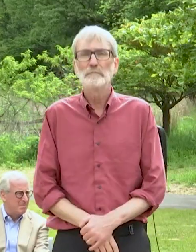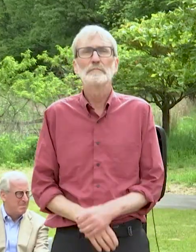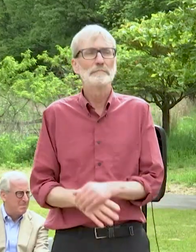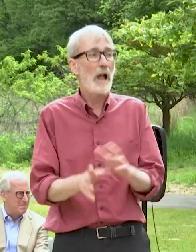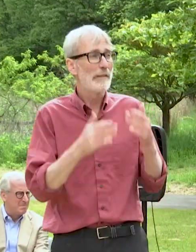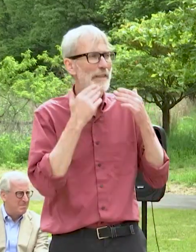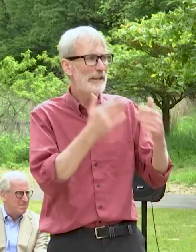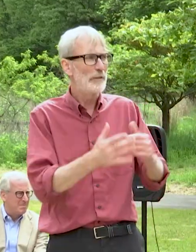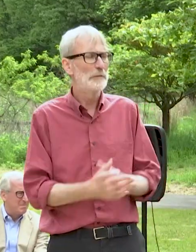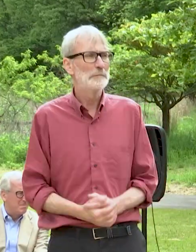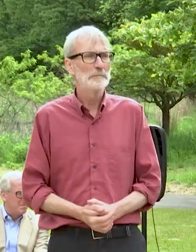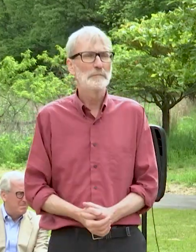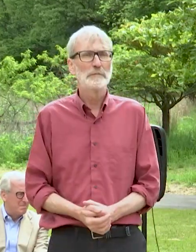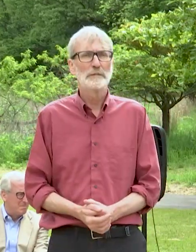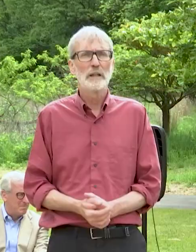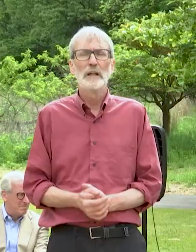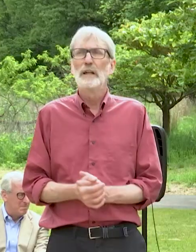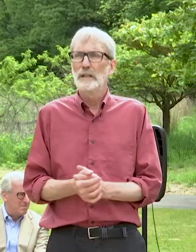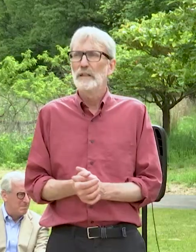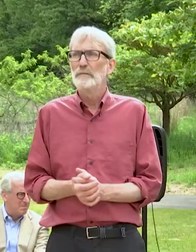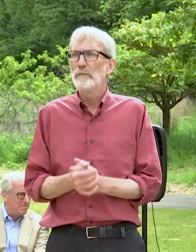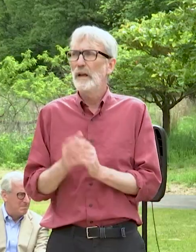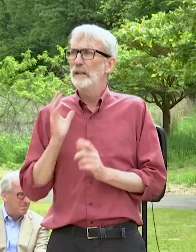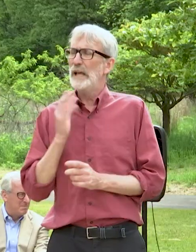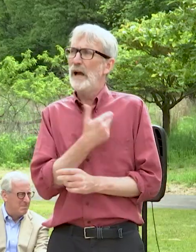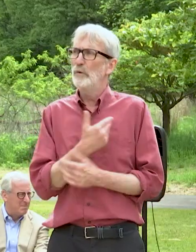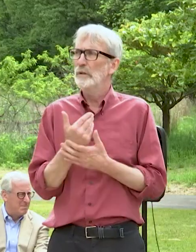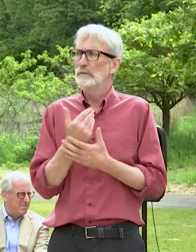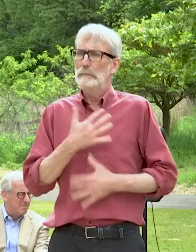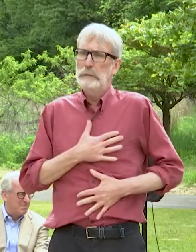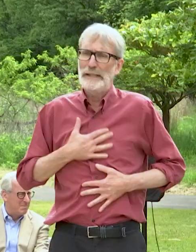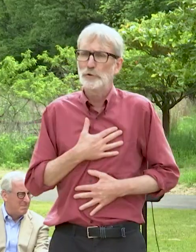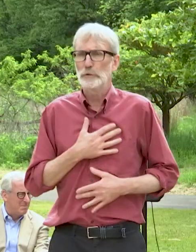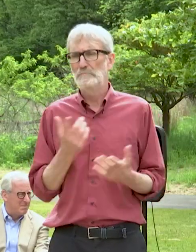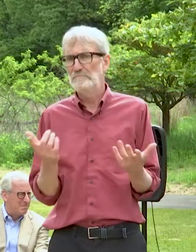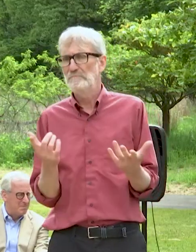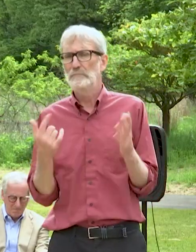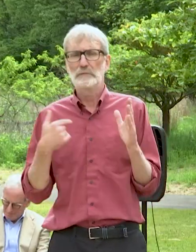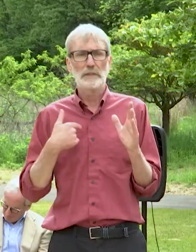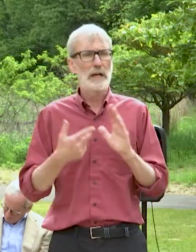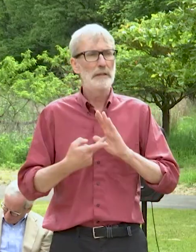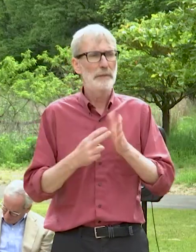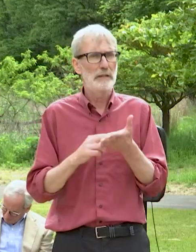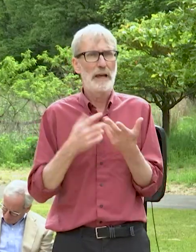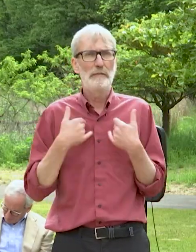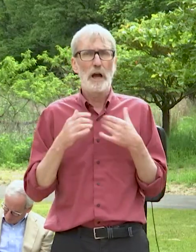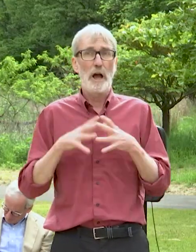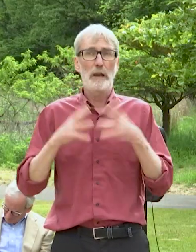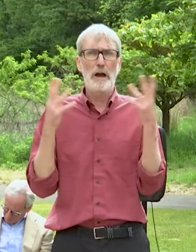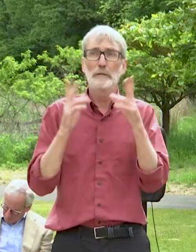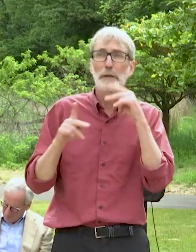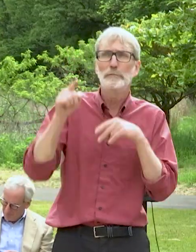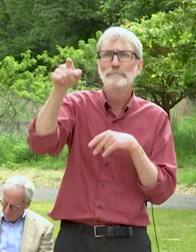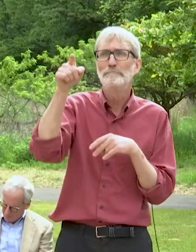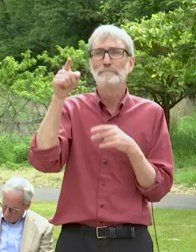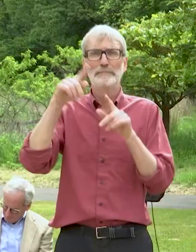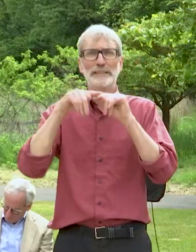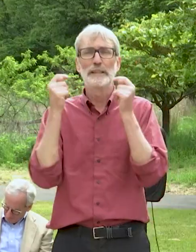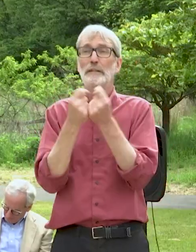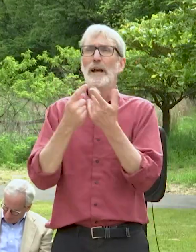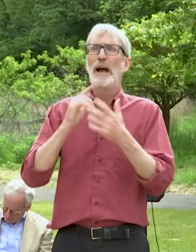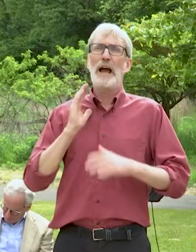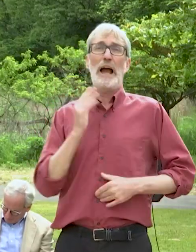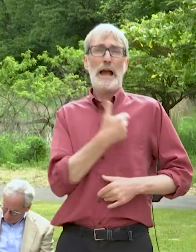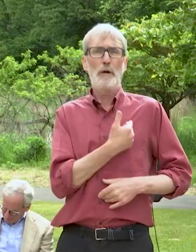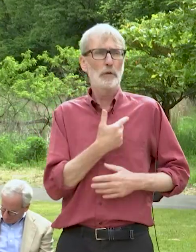Thank you very much. It is our pleasure, and when I say our, I have a bunch of our team members back there. It's our pleasure